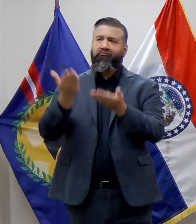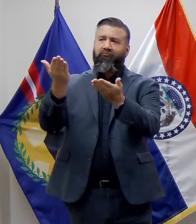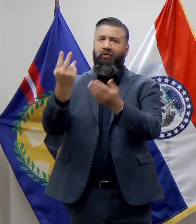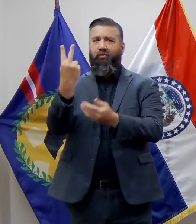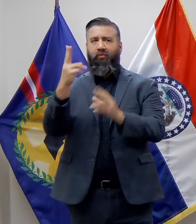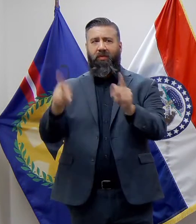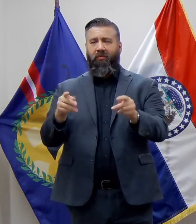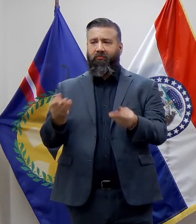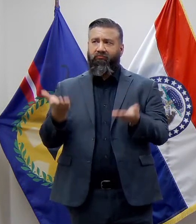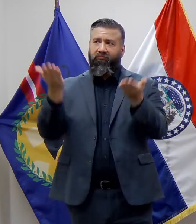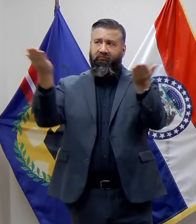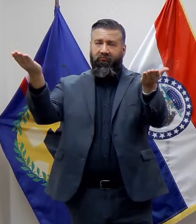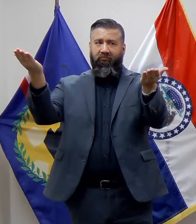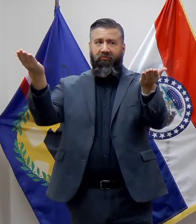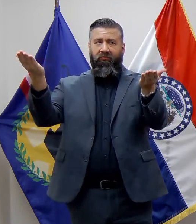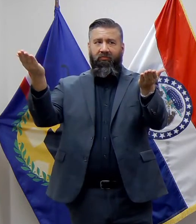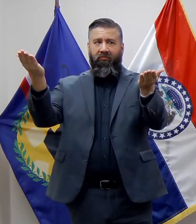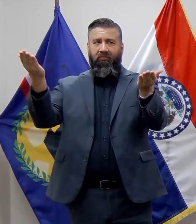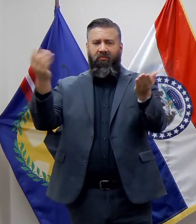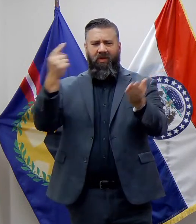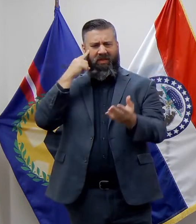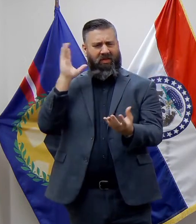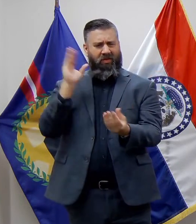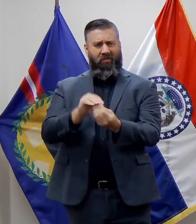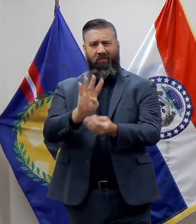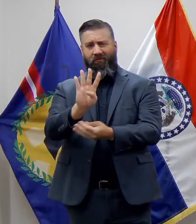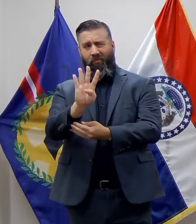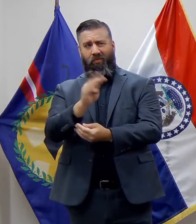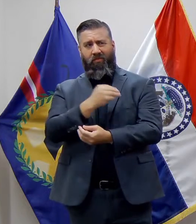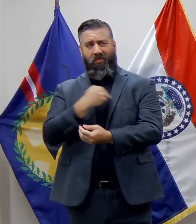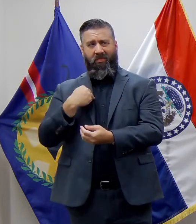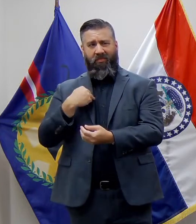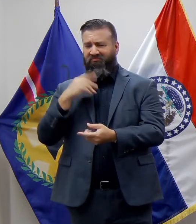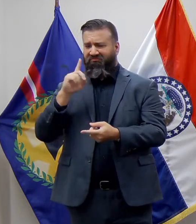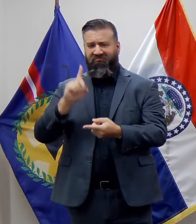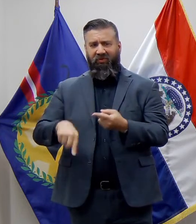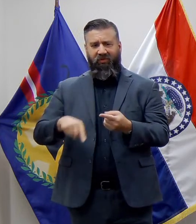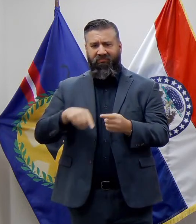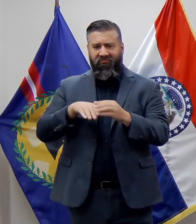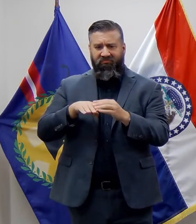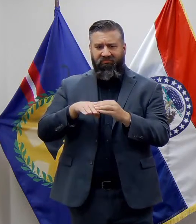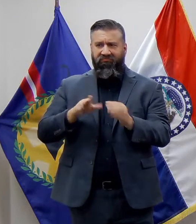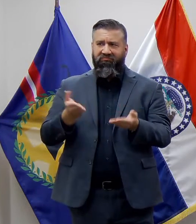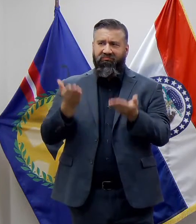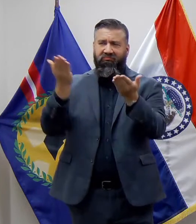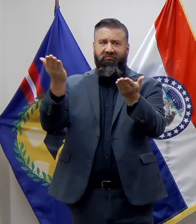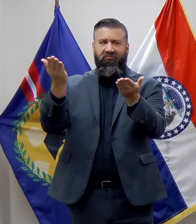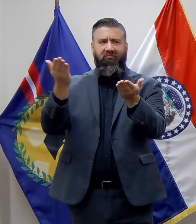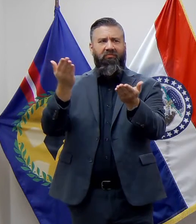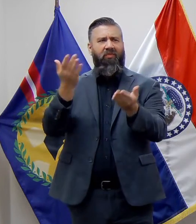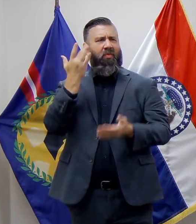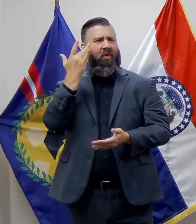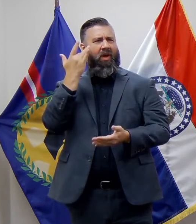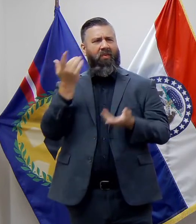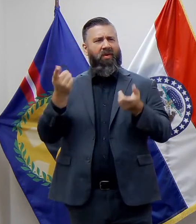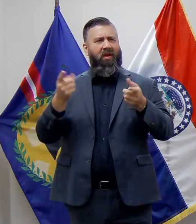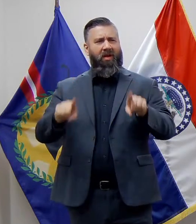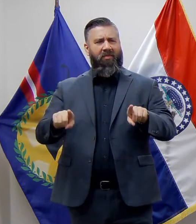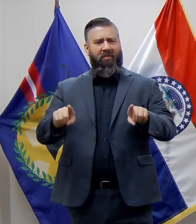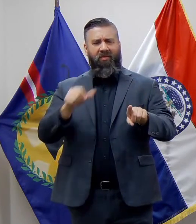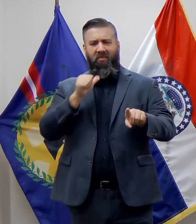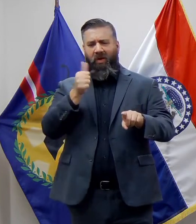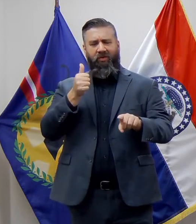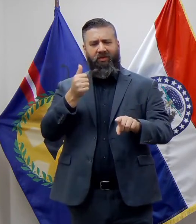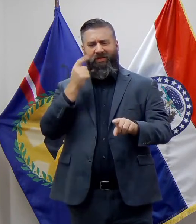at the state. But it seems like 4 members were ineligible, and I wanted to know what happened here and why you didn't